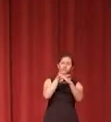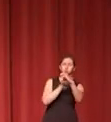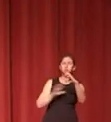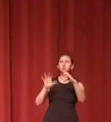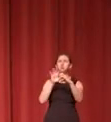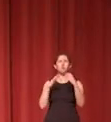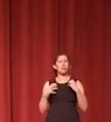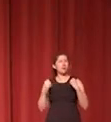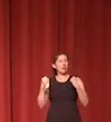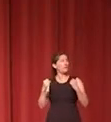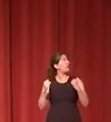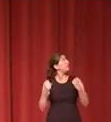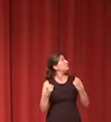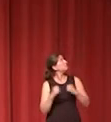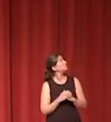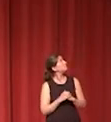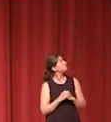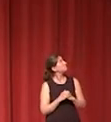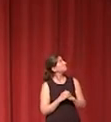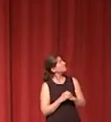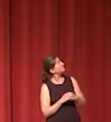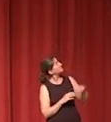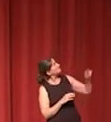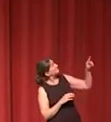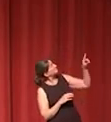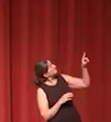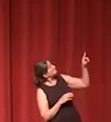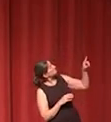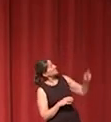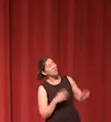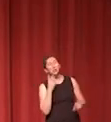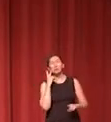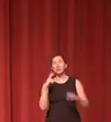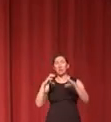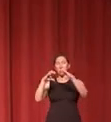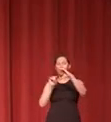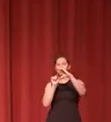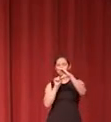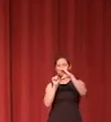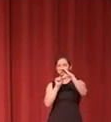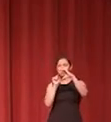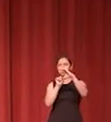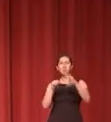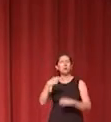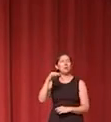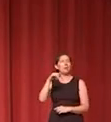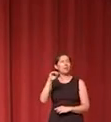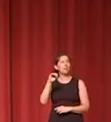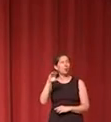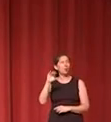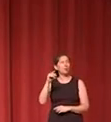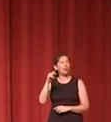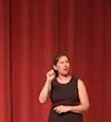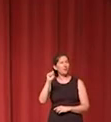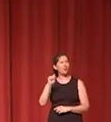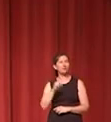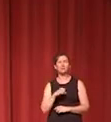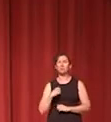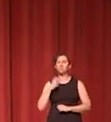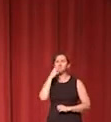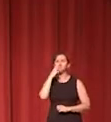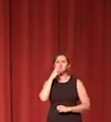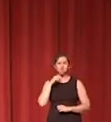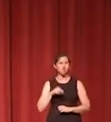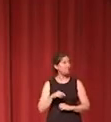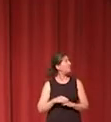These structures here are called the hippocampus, and they're nice and full in this picture. And if you look at the nerve cells up